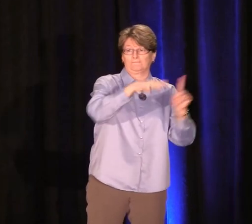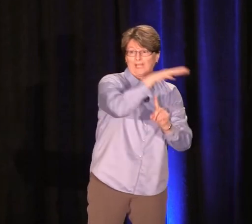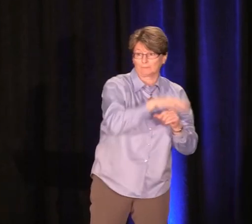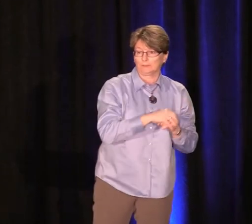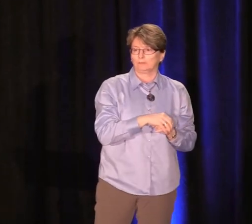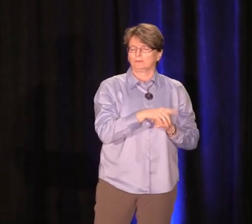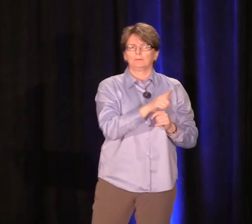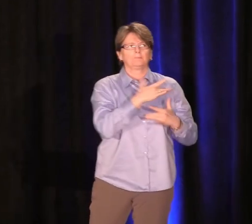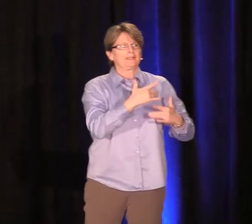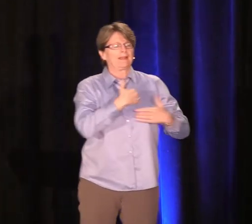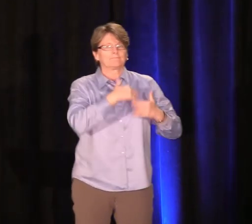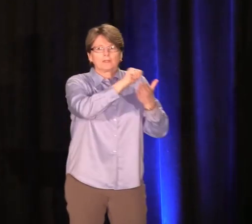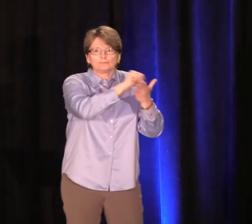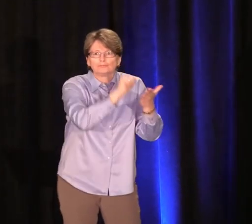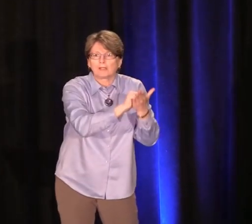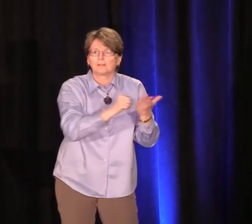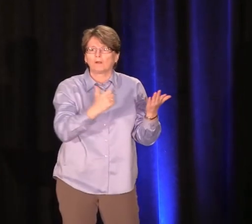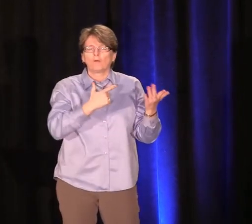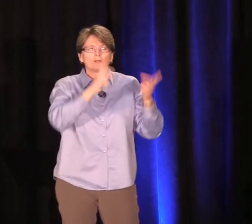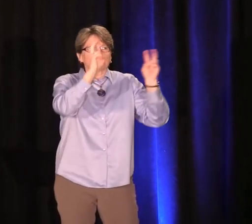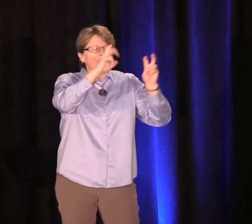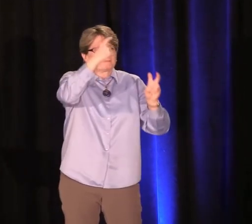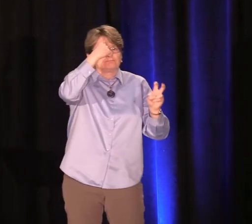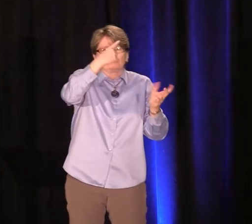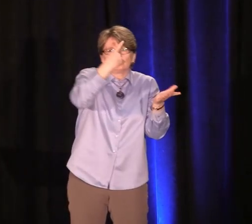Formal learning is more of a structured environment.